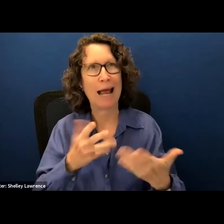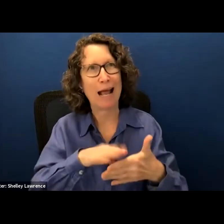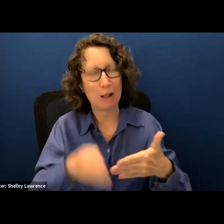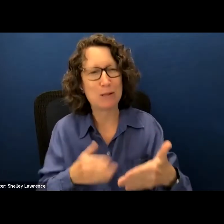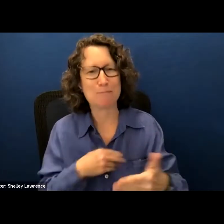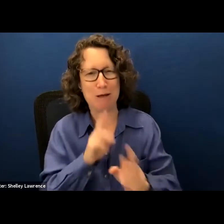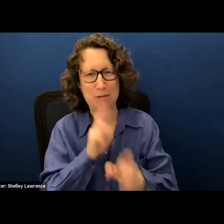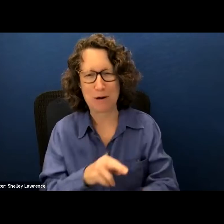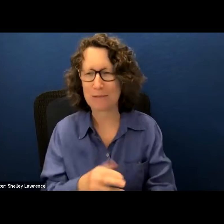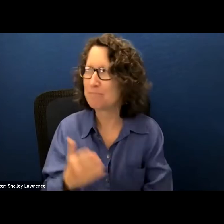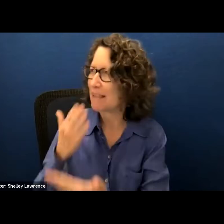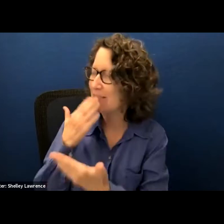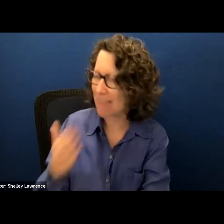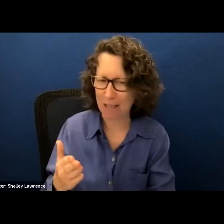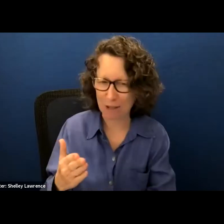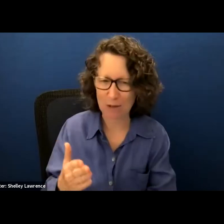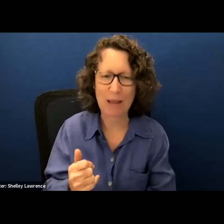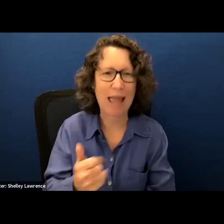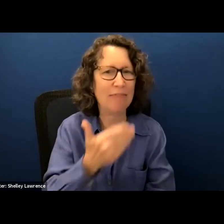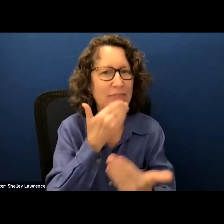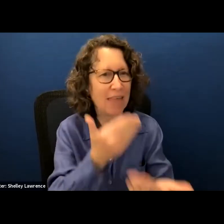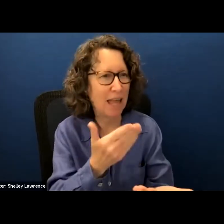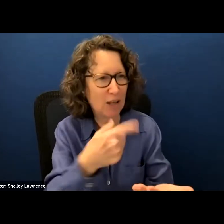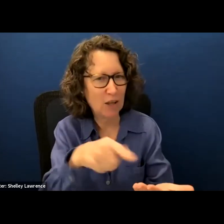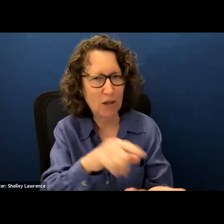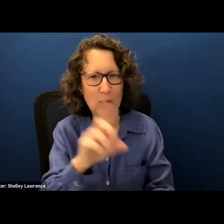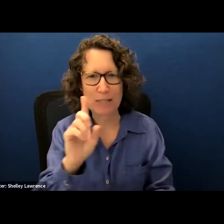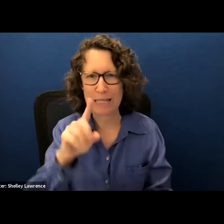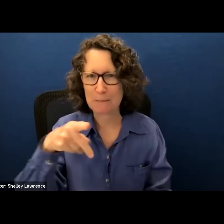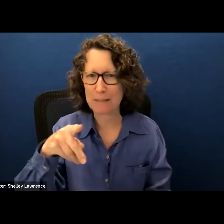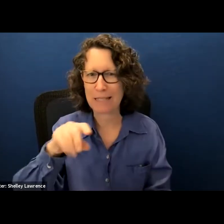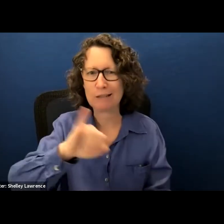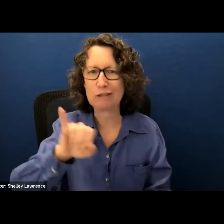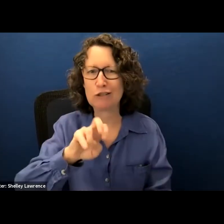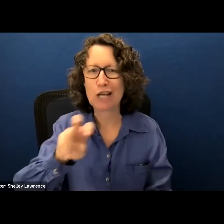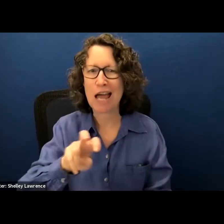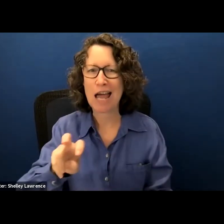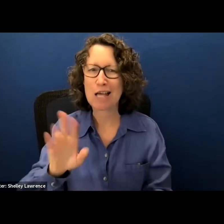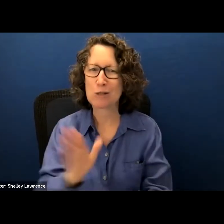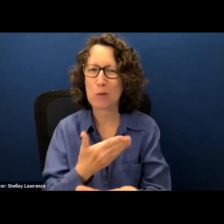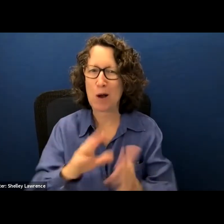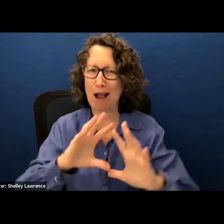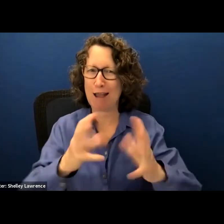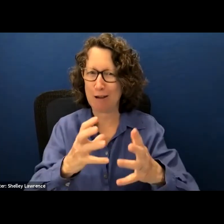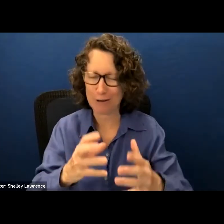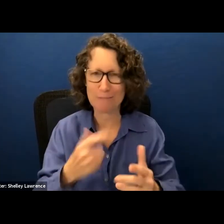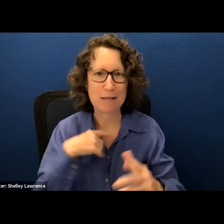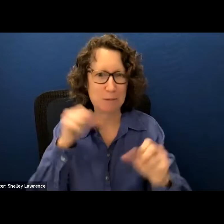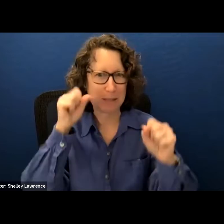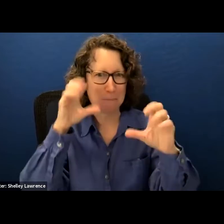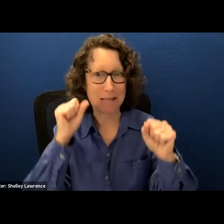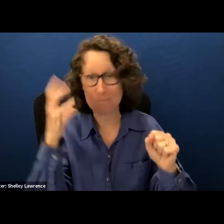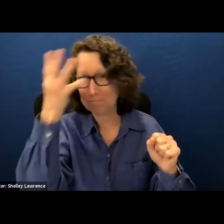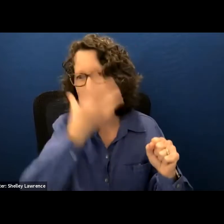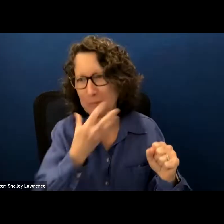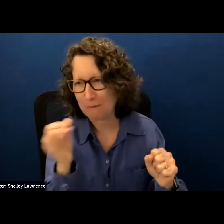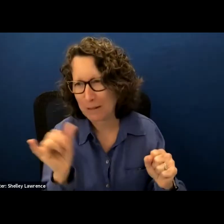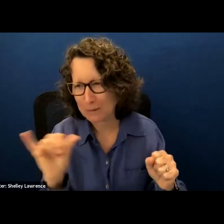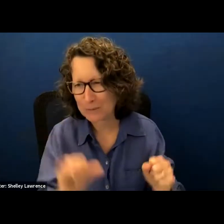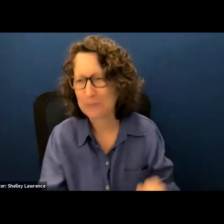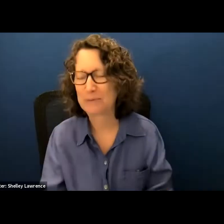you, Dr. Maldonado, and thank you, DP Jazz Choir. It's amazing and beautiful.